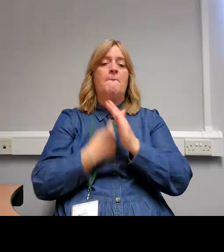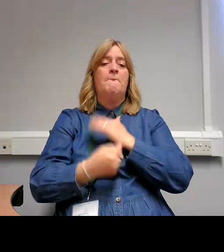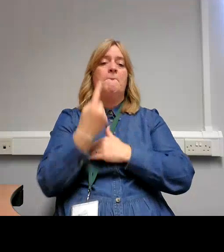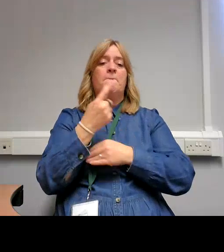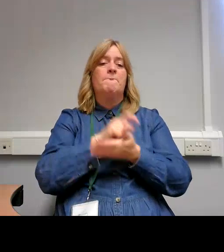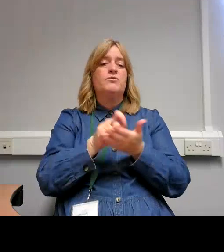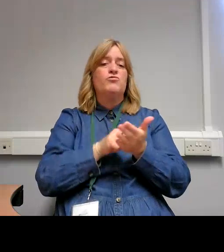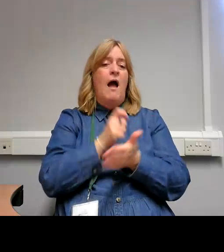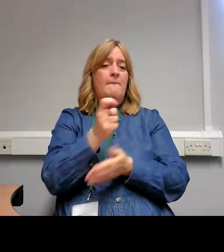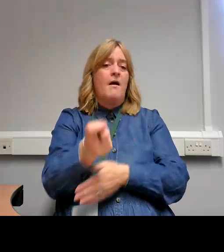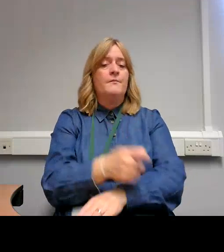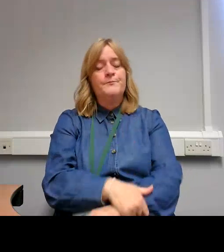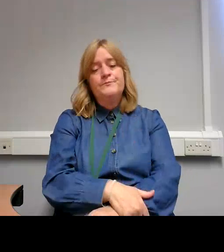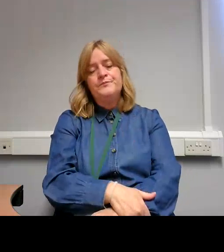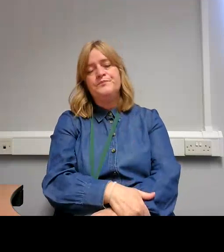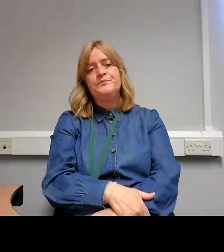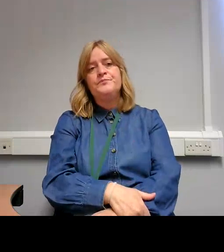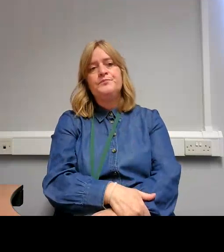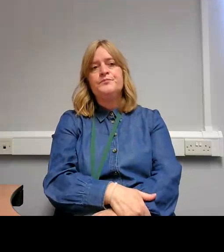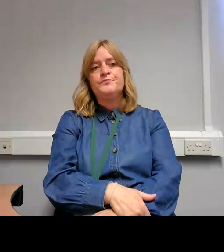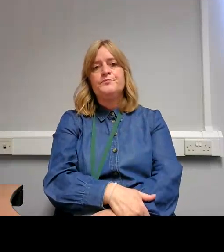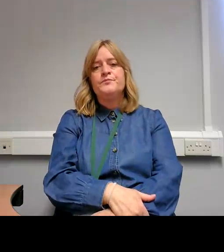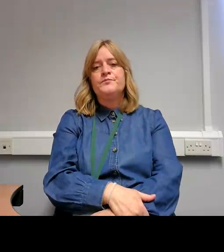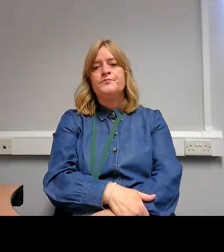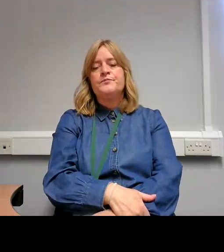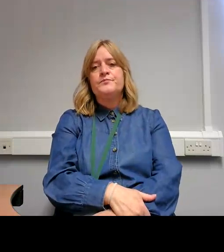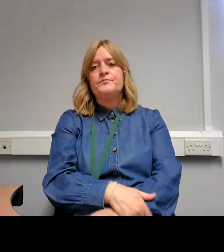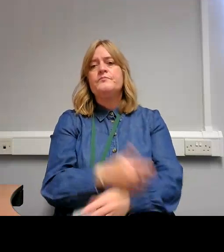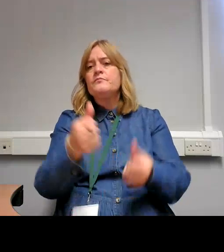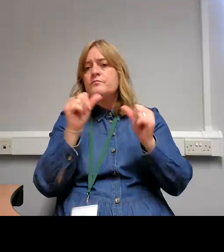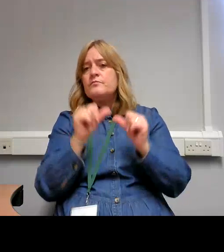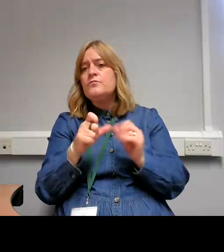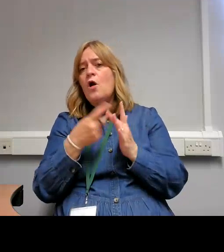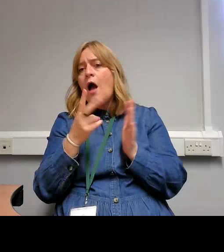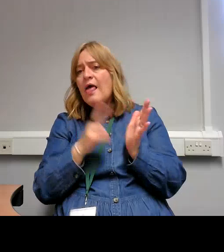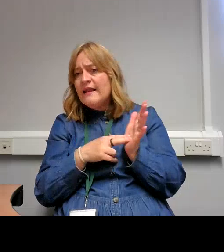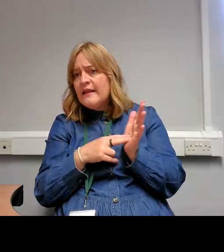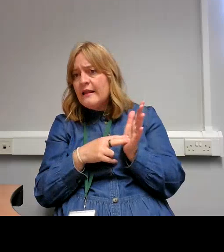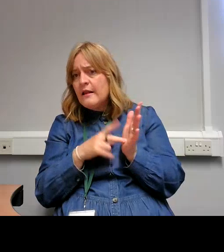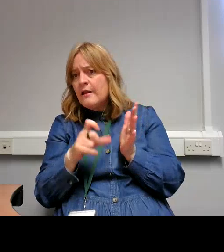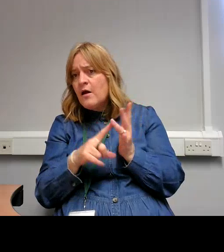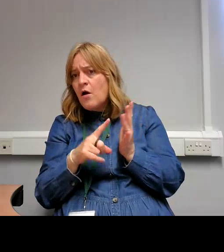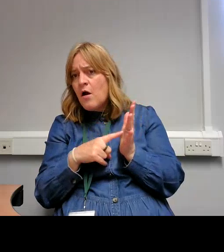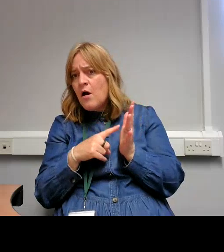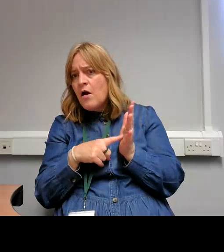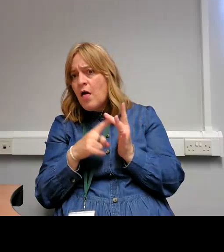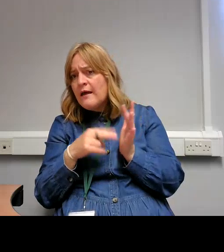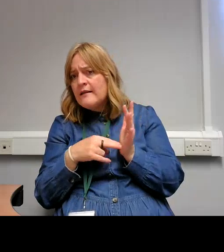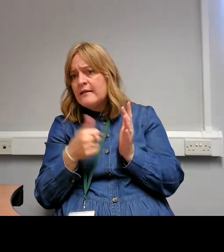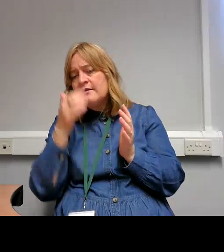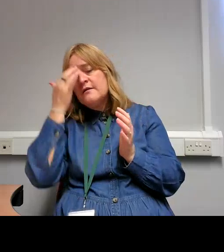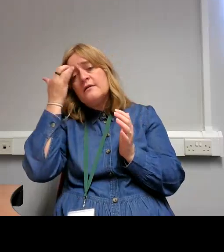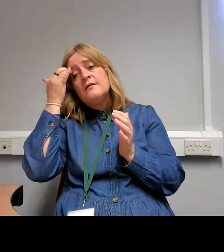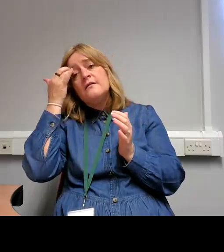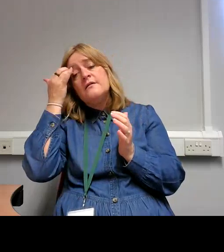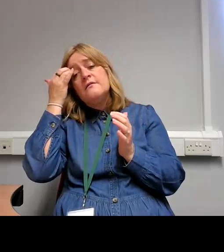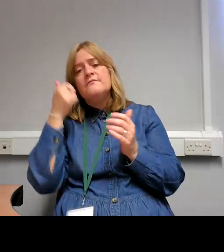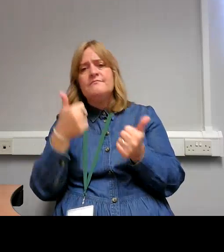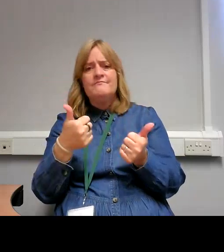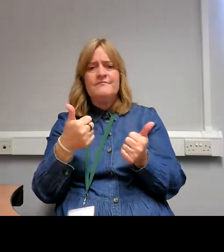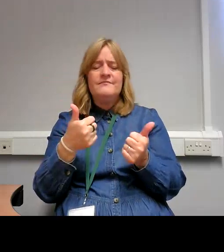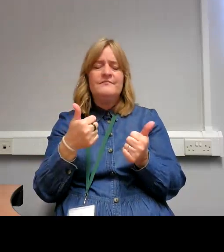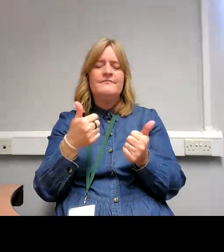Would be the Thank answer you to for that that one, I think. And Colin has his hand up. Colin? Yes, Paul, I'm really not trying